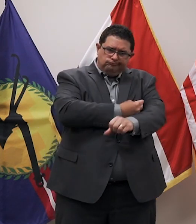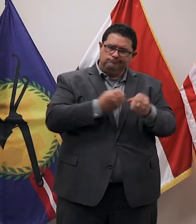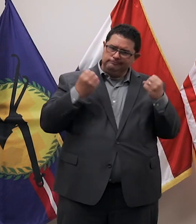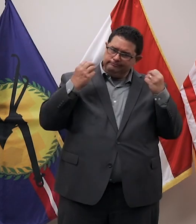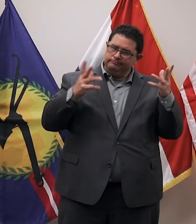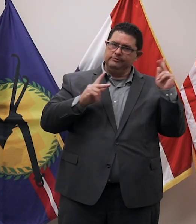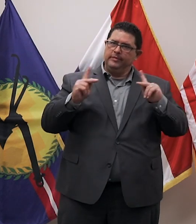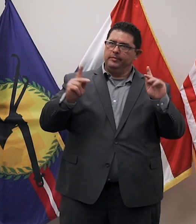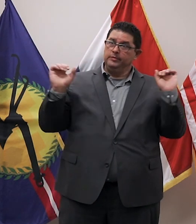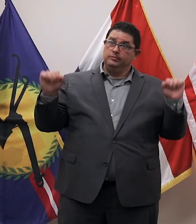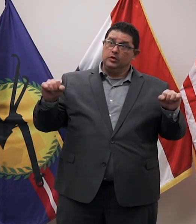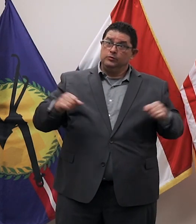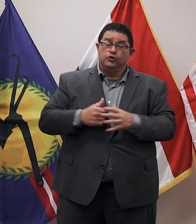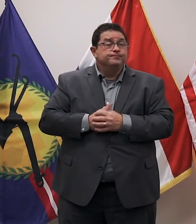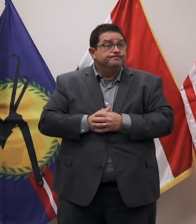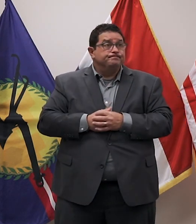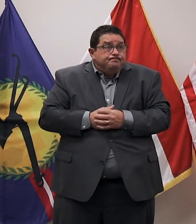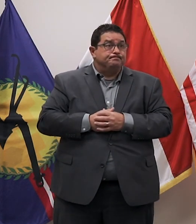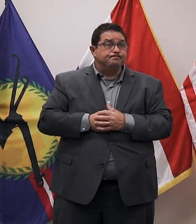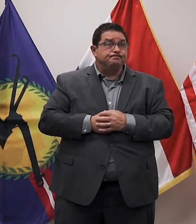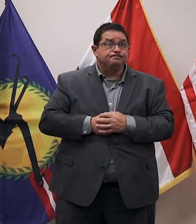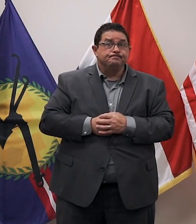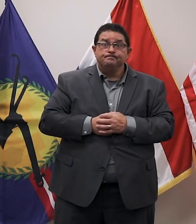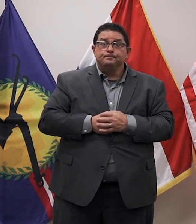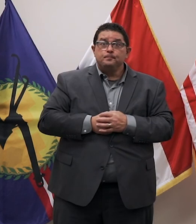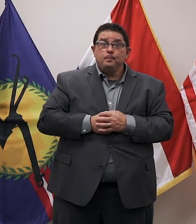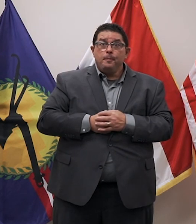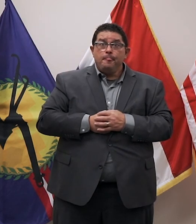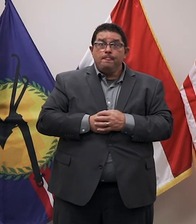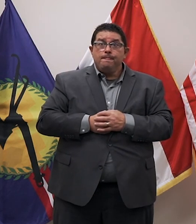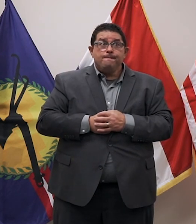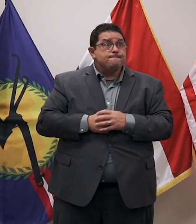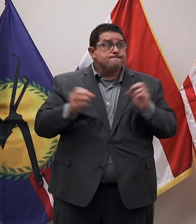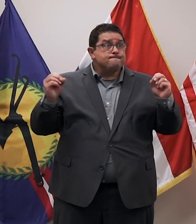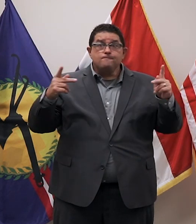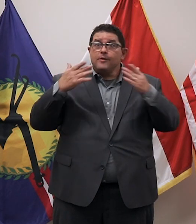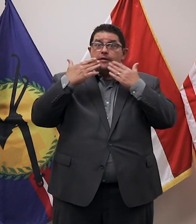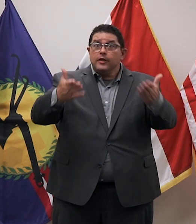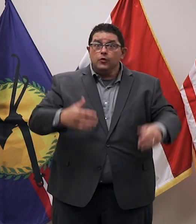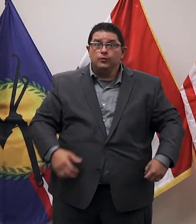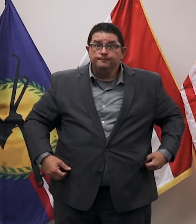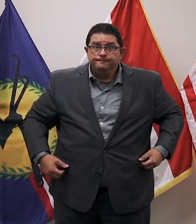as possible. Okay, thank you.